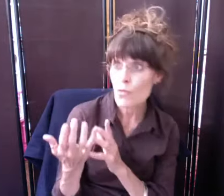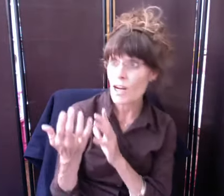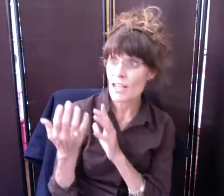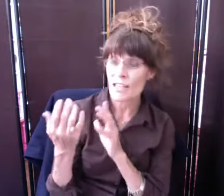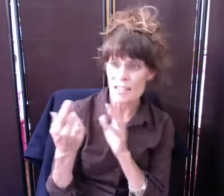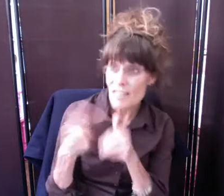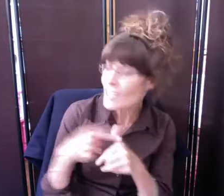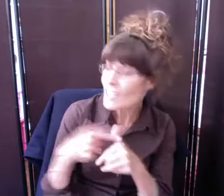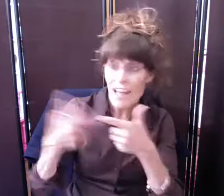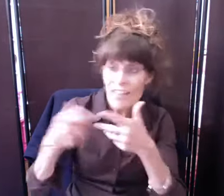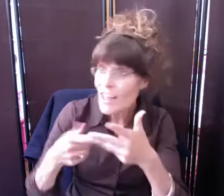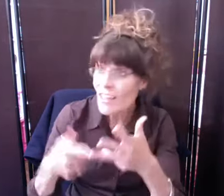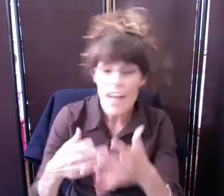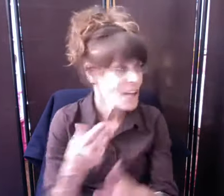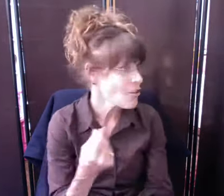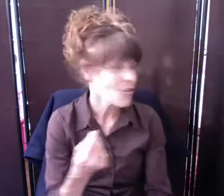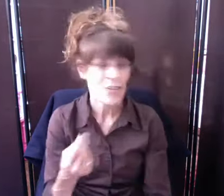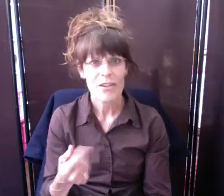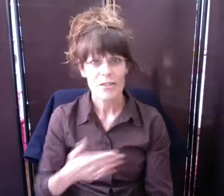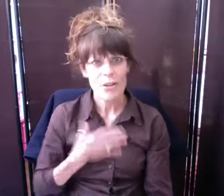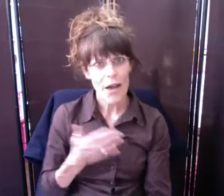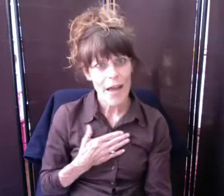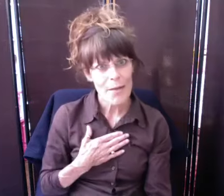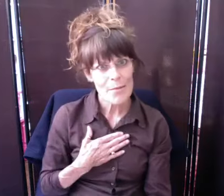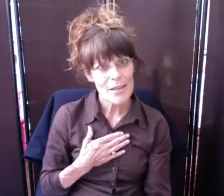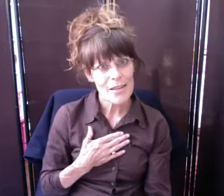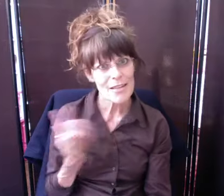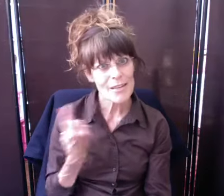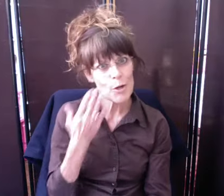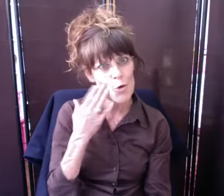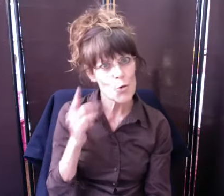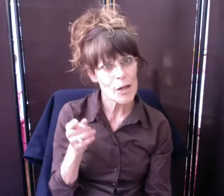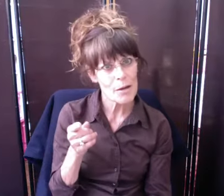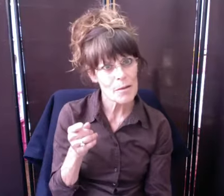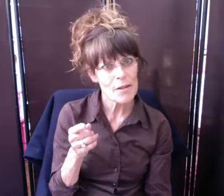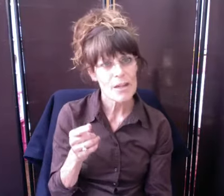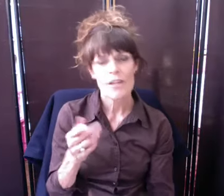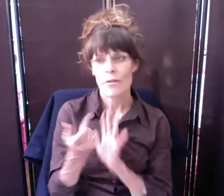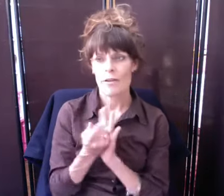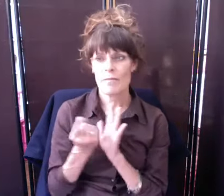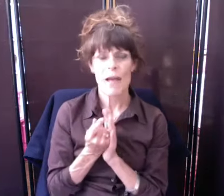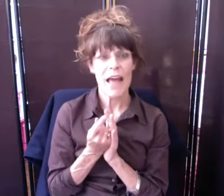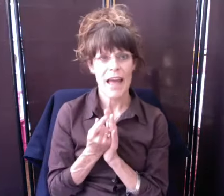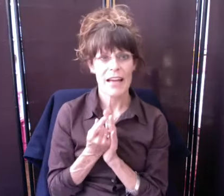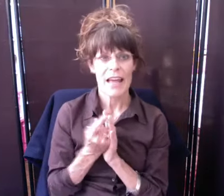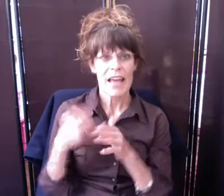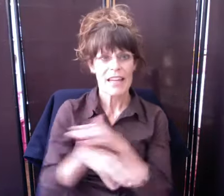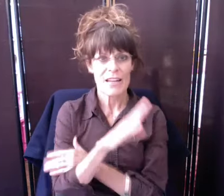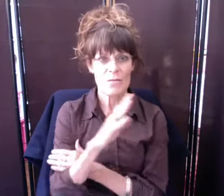No. And he was so happy someone recognized him. I went back to the greeting line, and then in walks Tomas. And Tomas knew